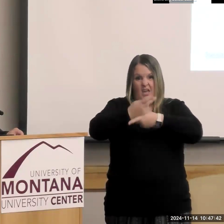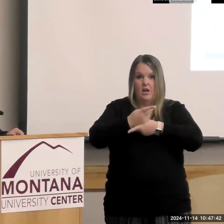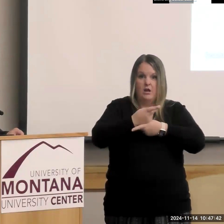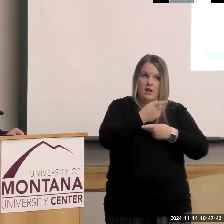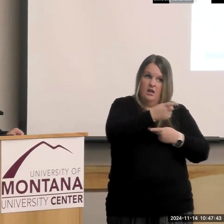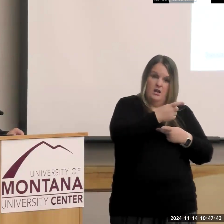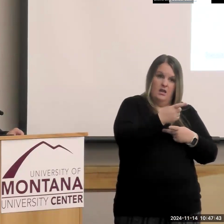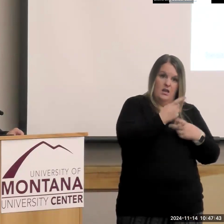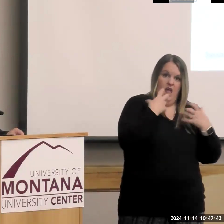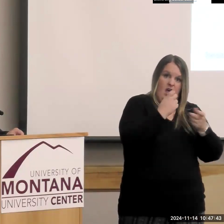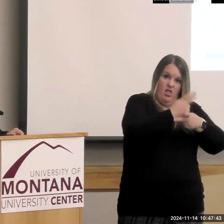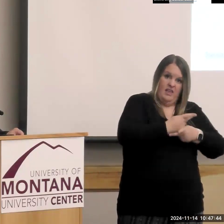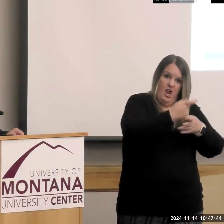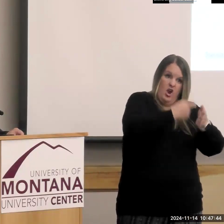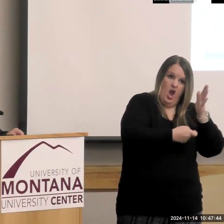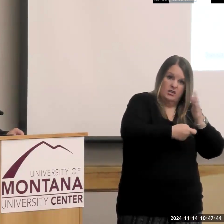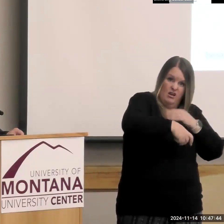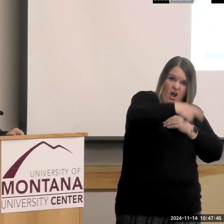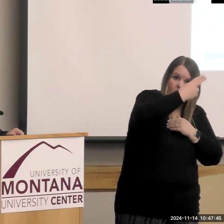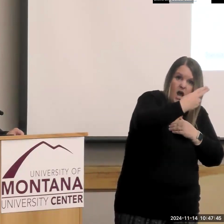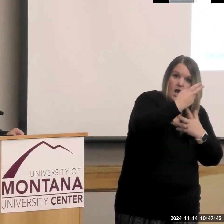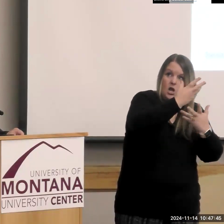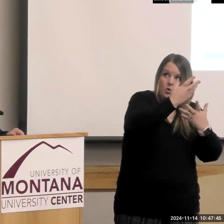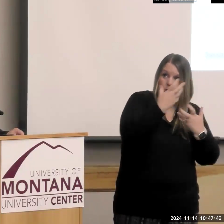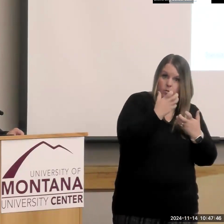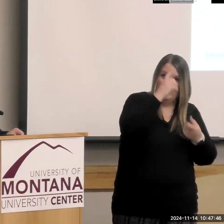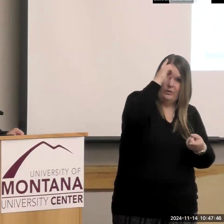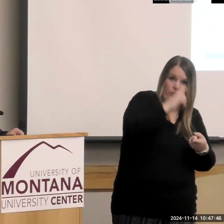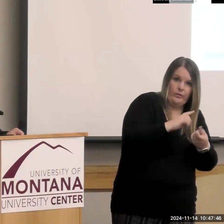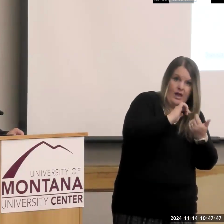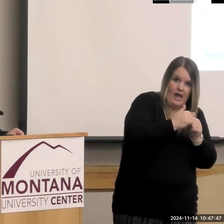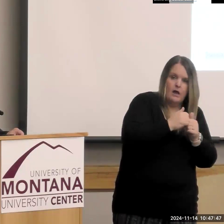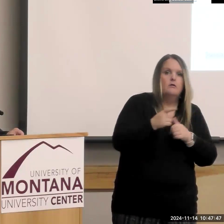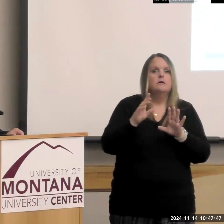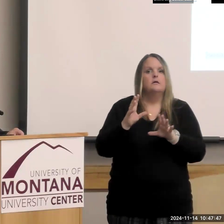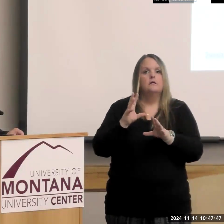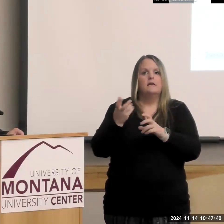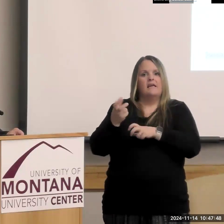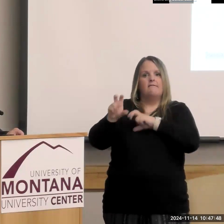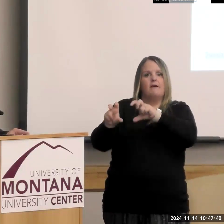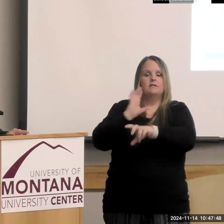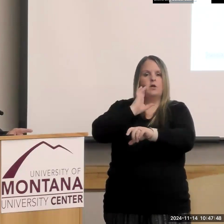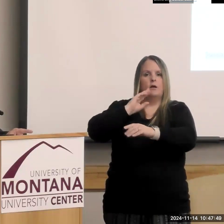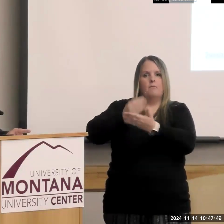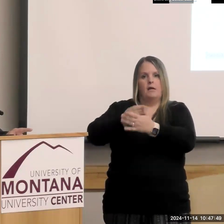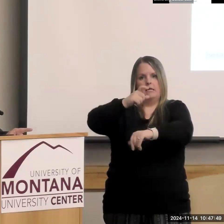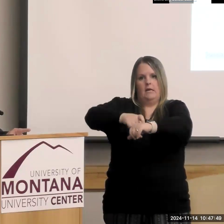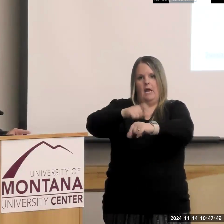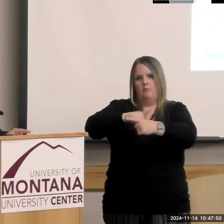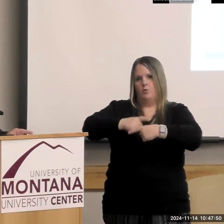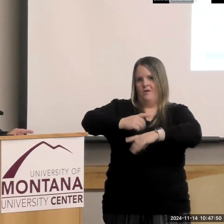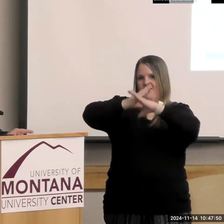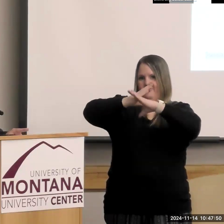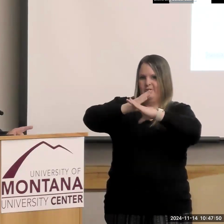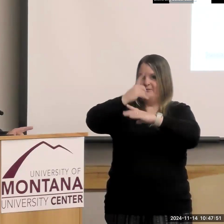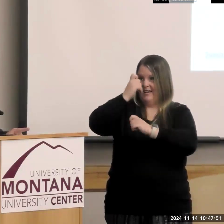costs in the country, we need to invest in prevention because the cheapest care is the care not needed. And that's not preventive healthcare. We do